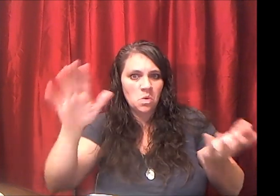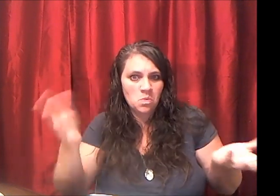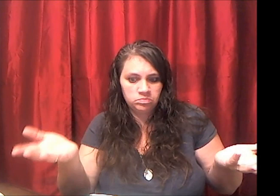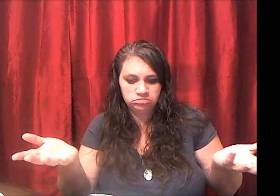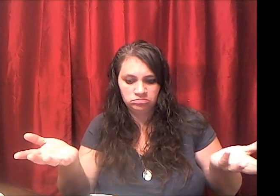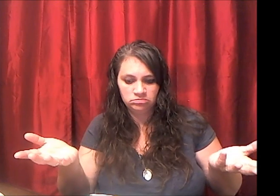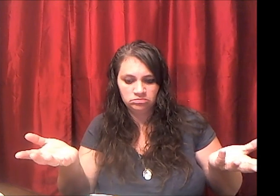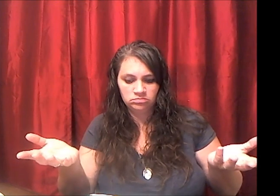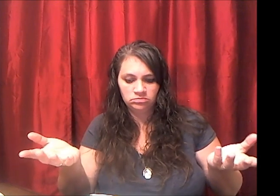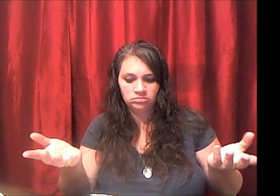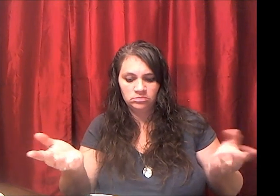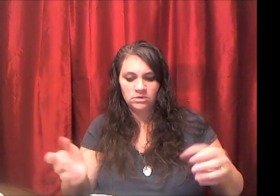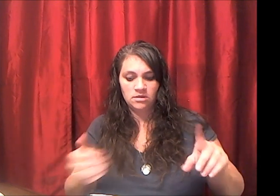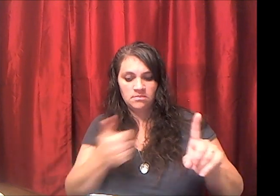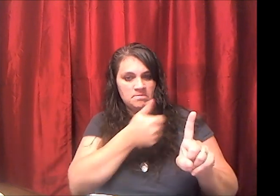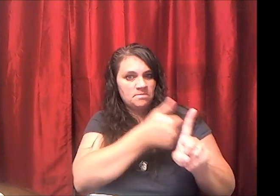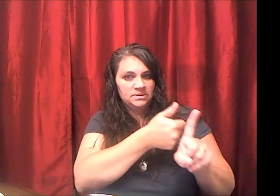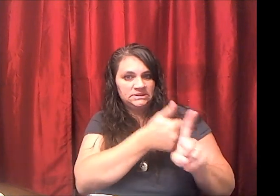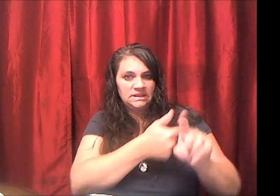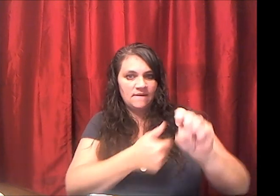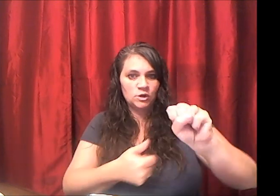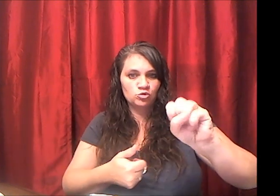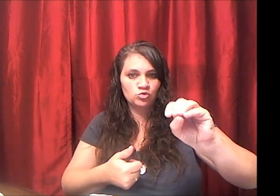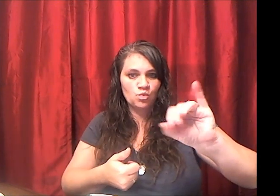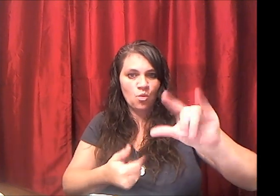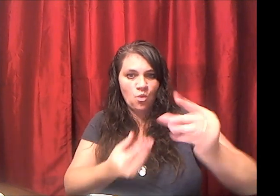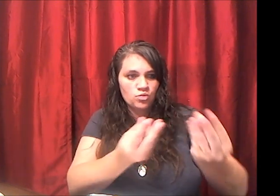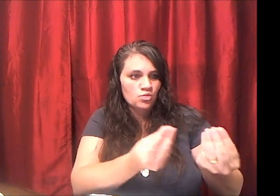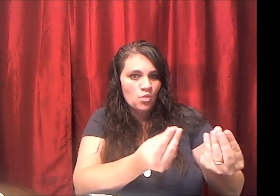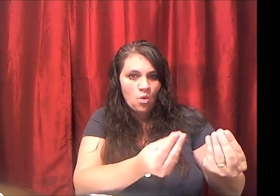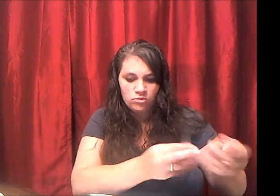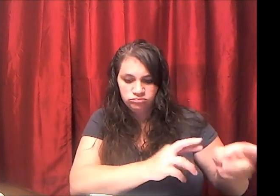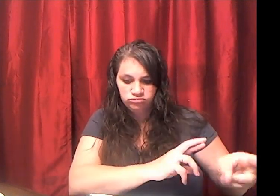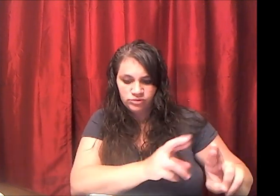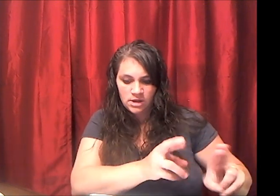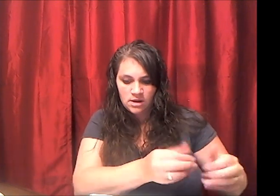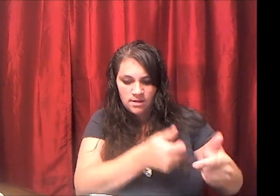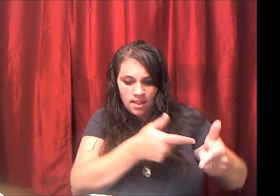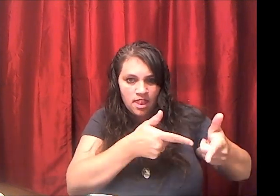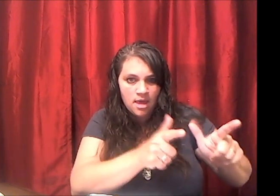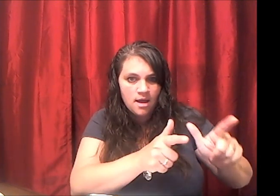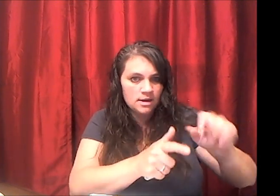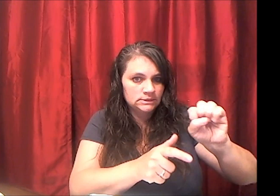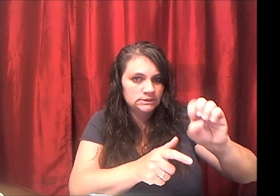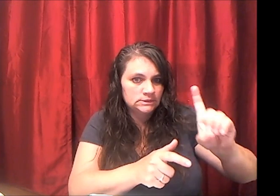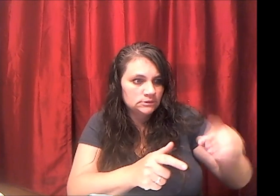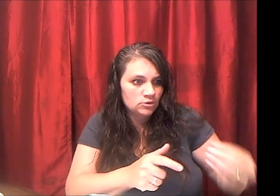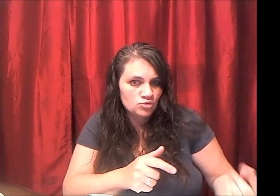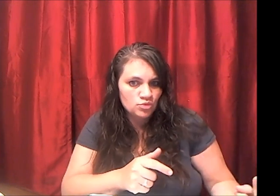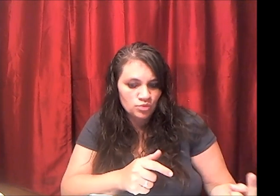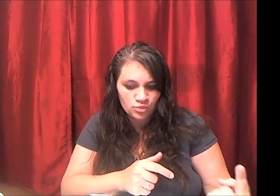This is why Sophia hates me so much. Nobody ever understood it from me.